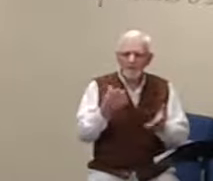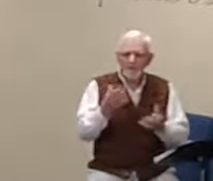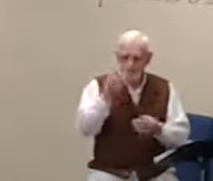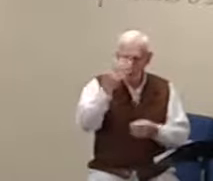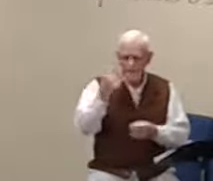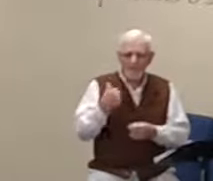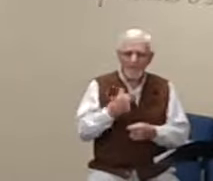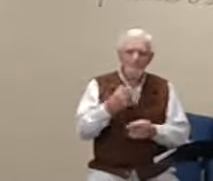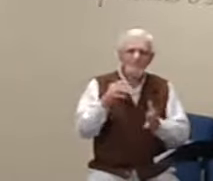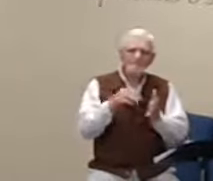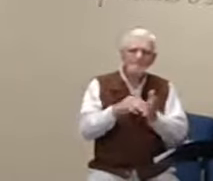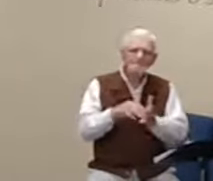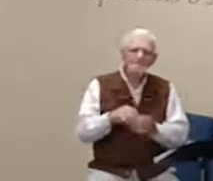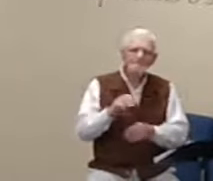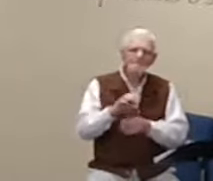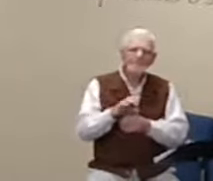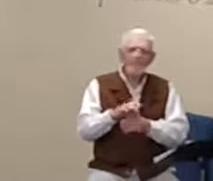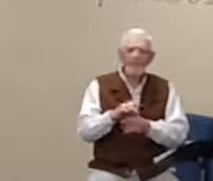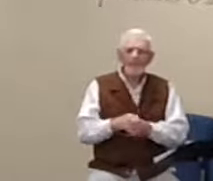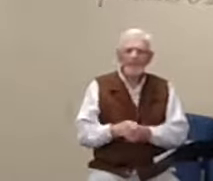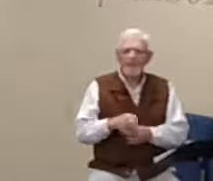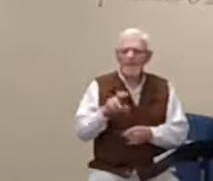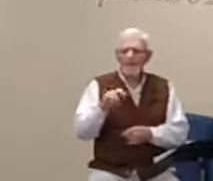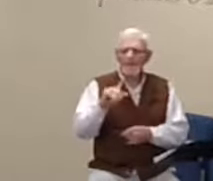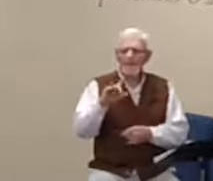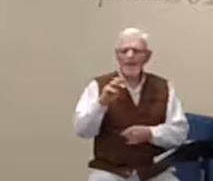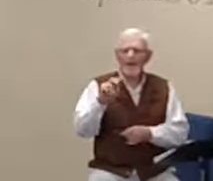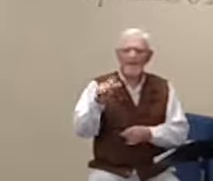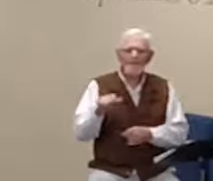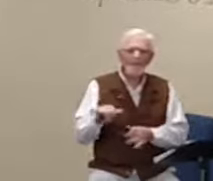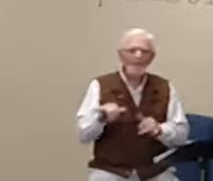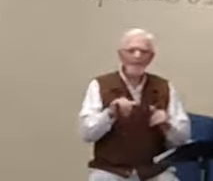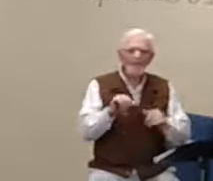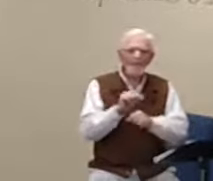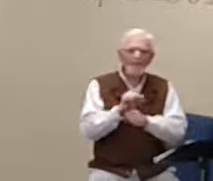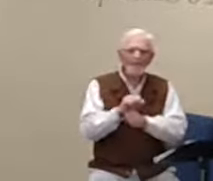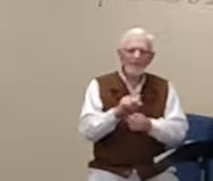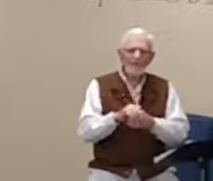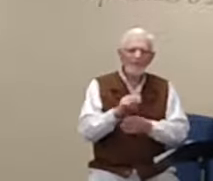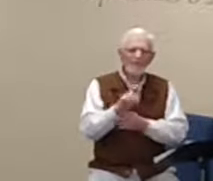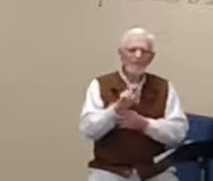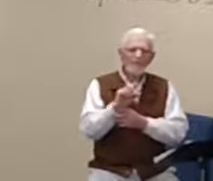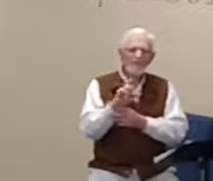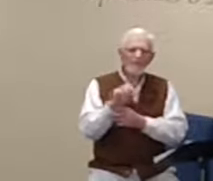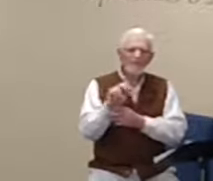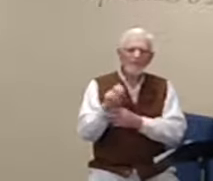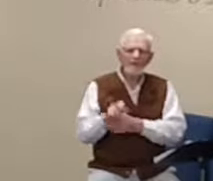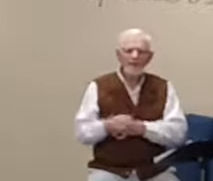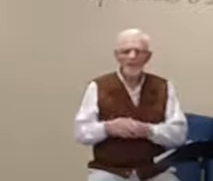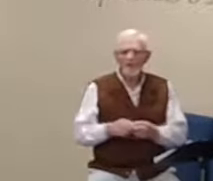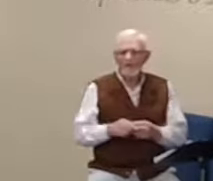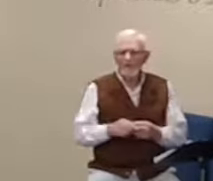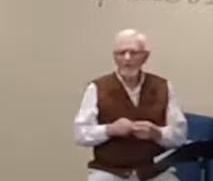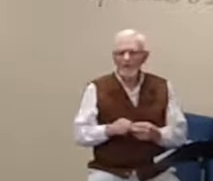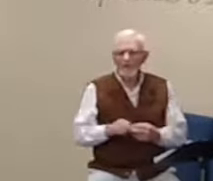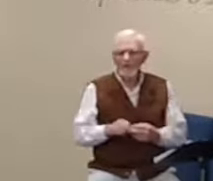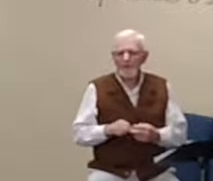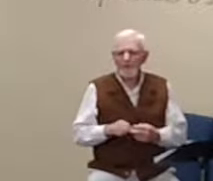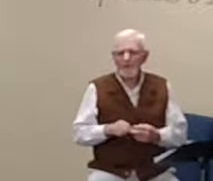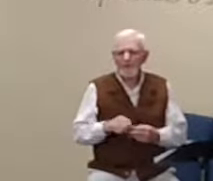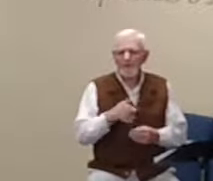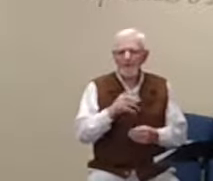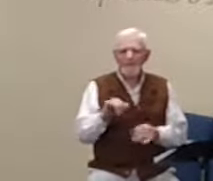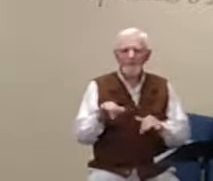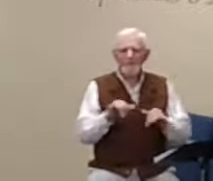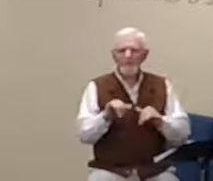again. Churches, if they're normal, you know, like our work in Ukraine, I feel like I've pastored four churches over the years. And the